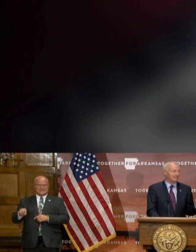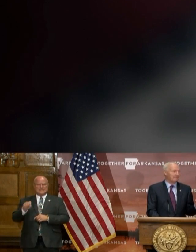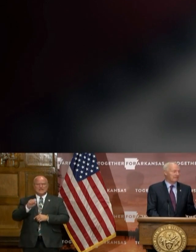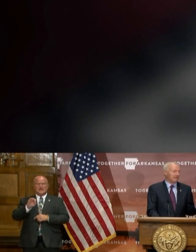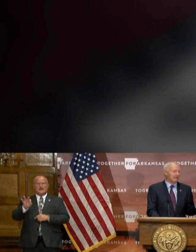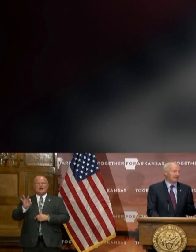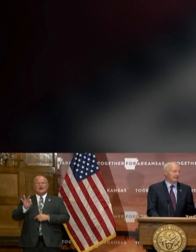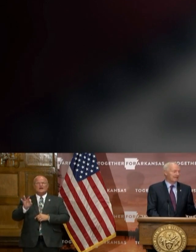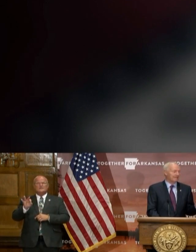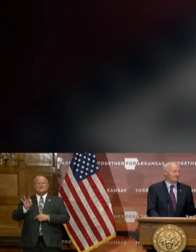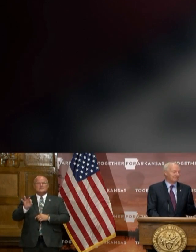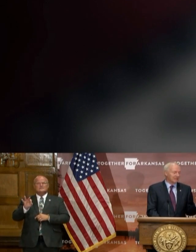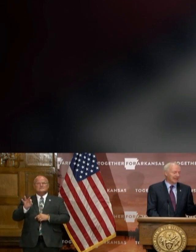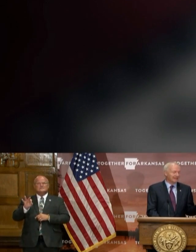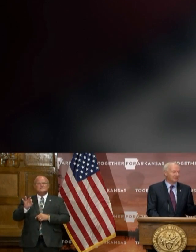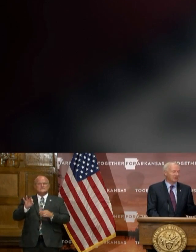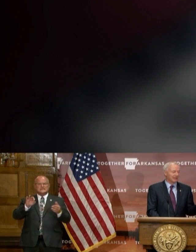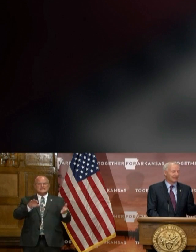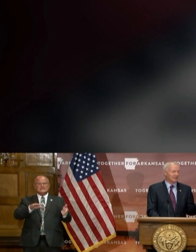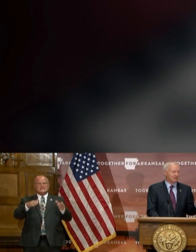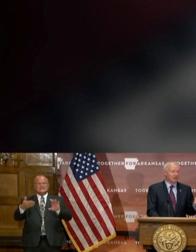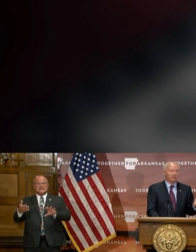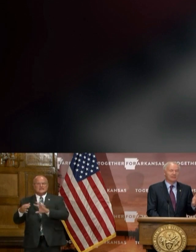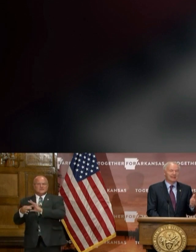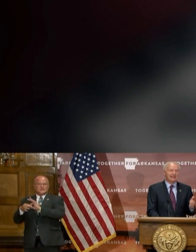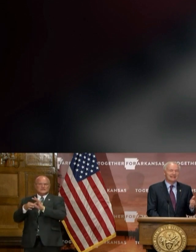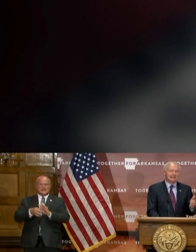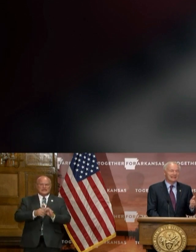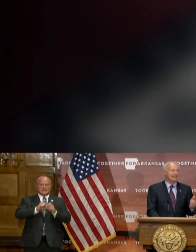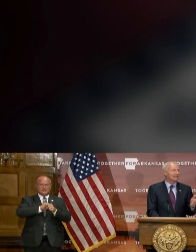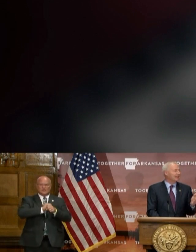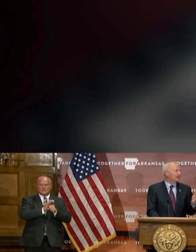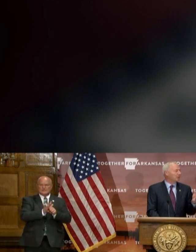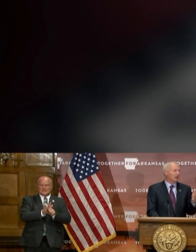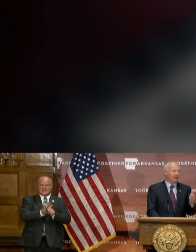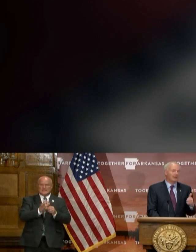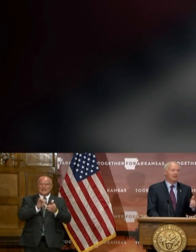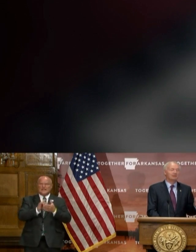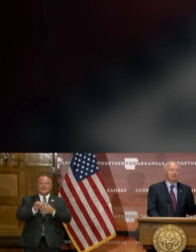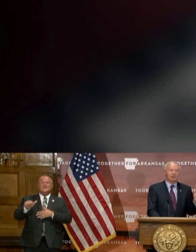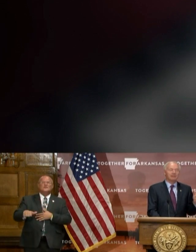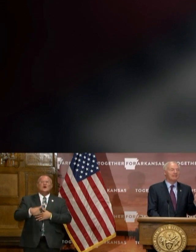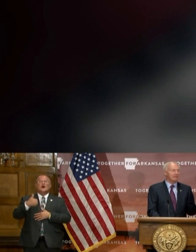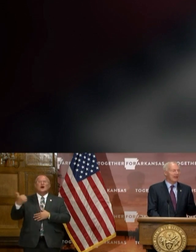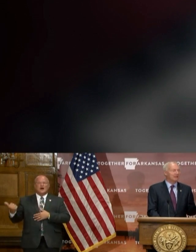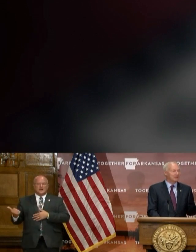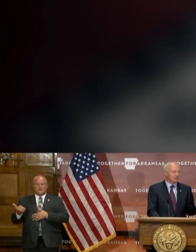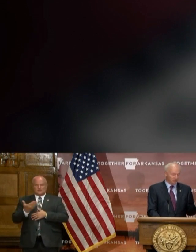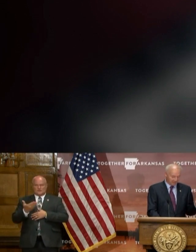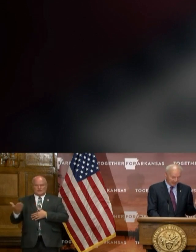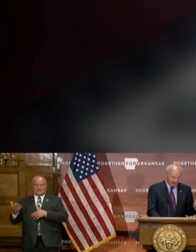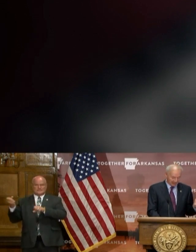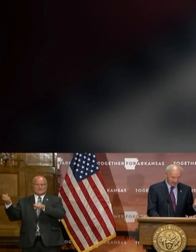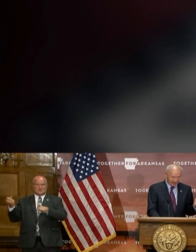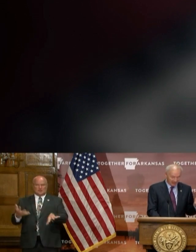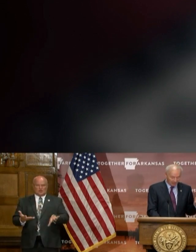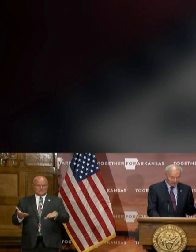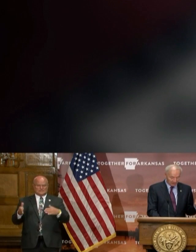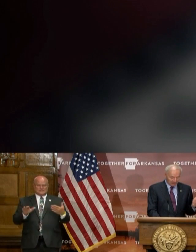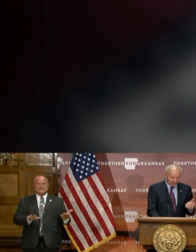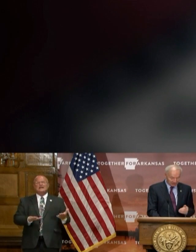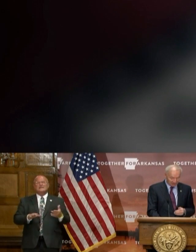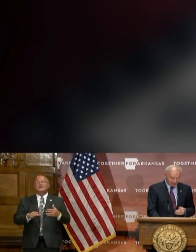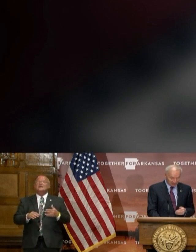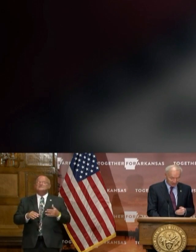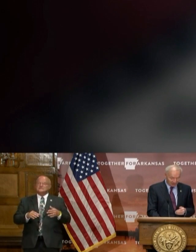of the deaths related to COVID-19, that there were other contributing factors to that. Well,